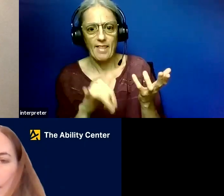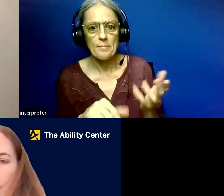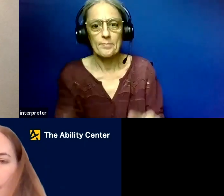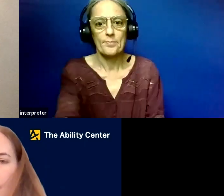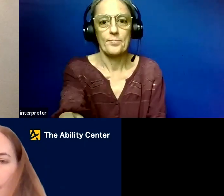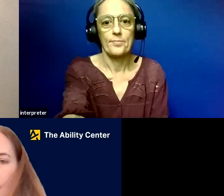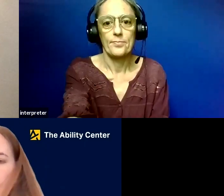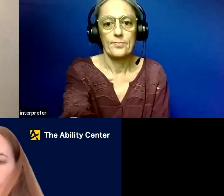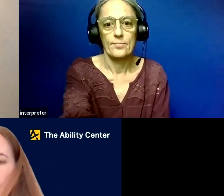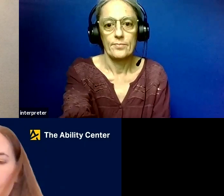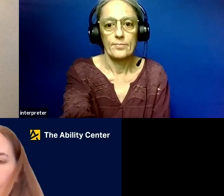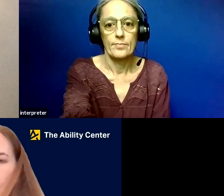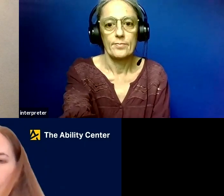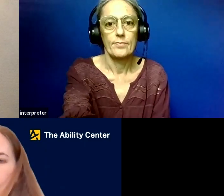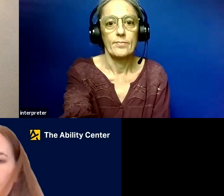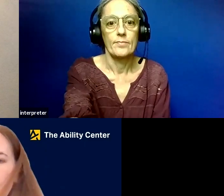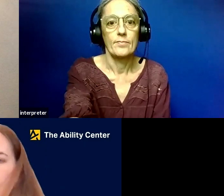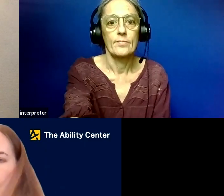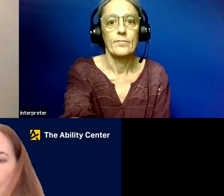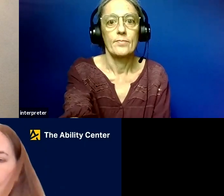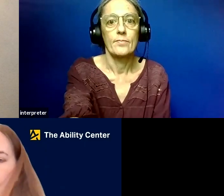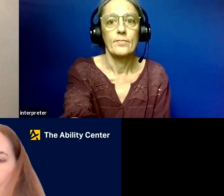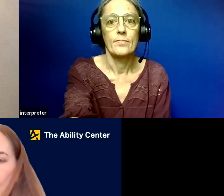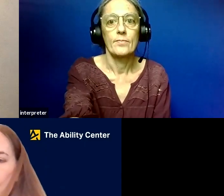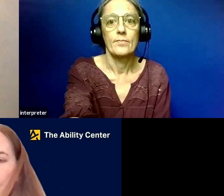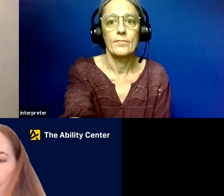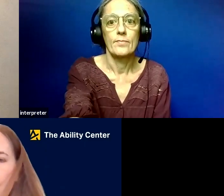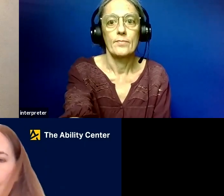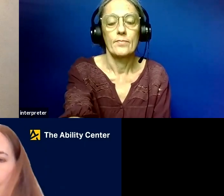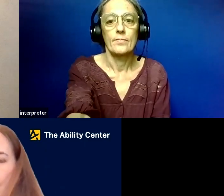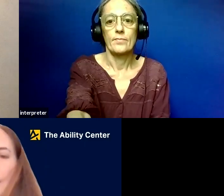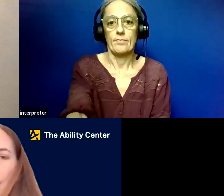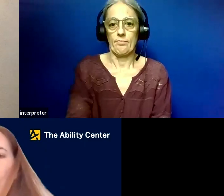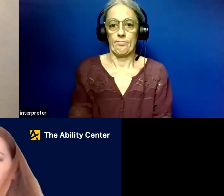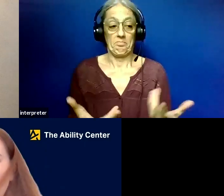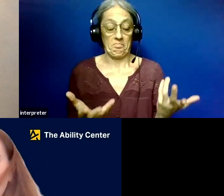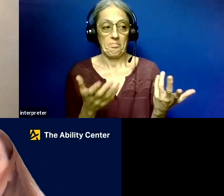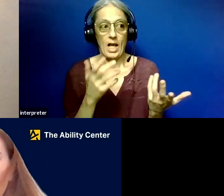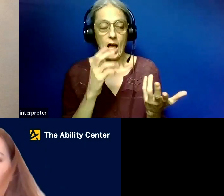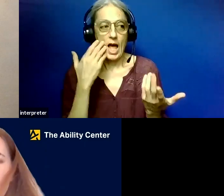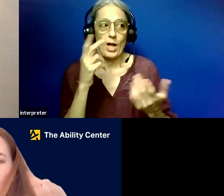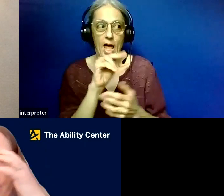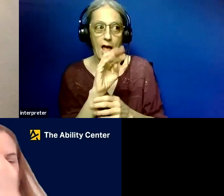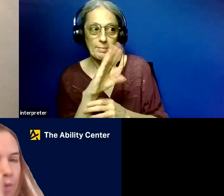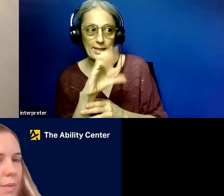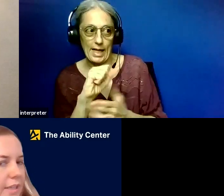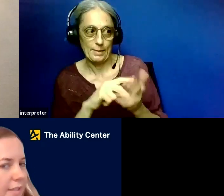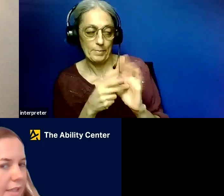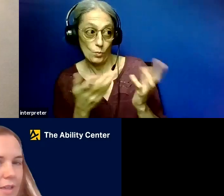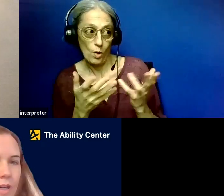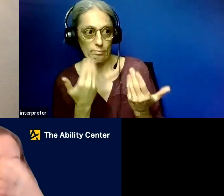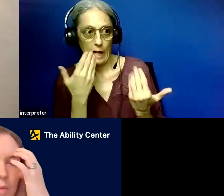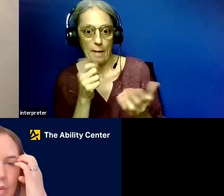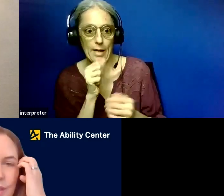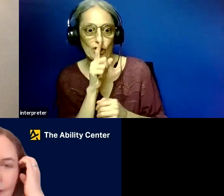What that disability is either. I'm not sure what that is. Okay. Well, we will wait